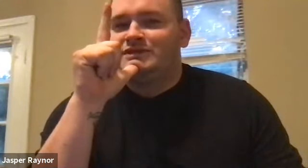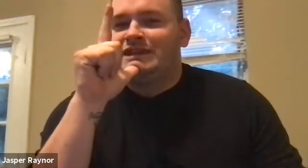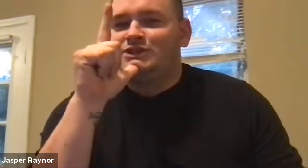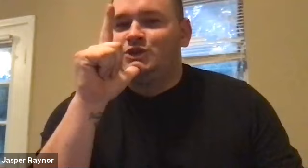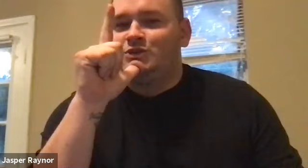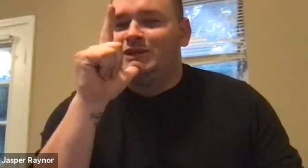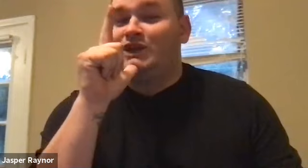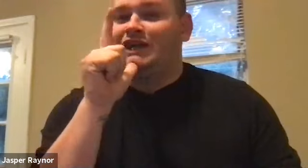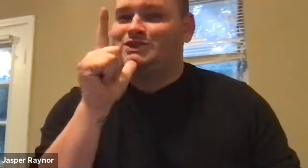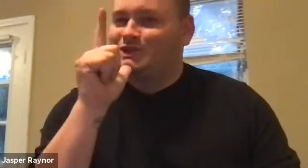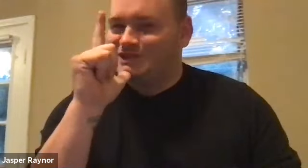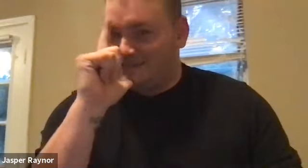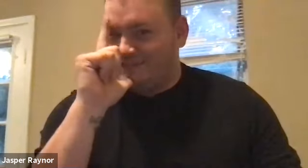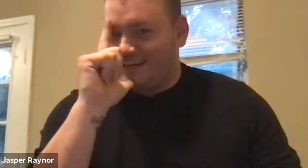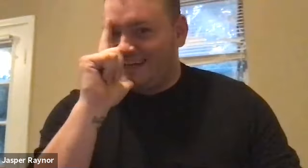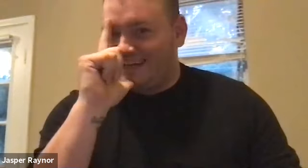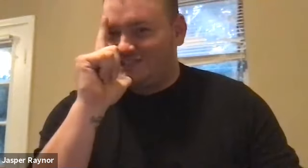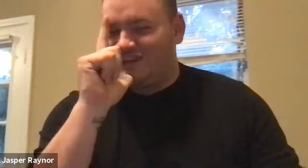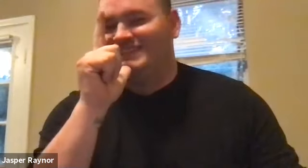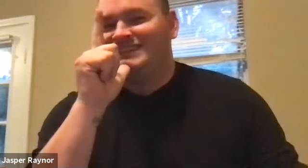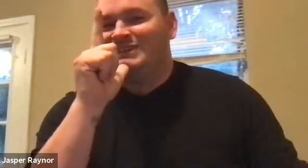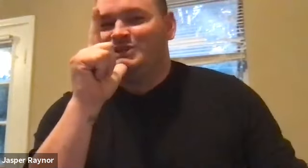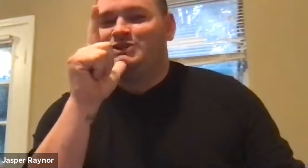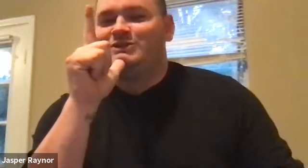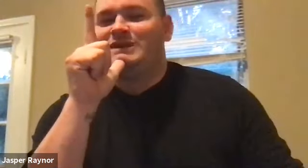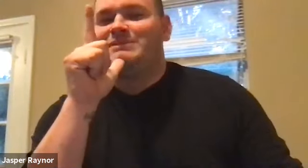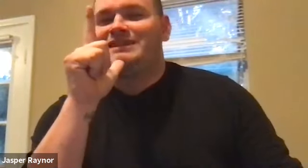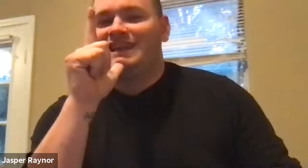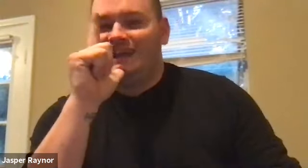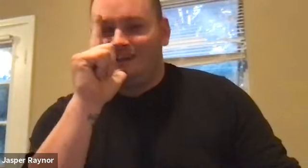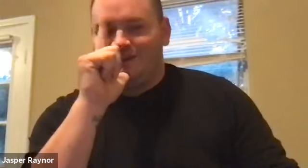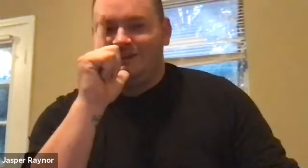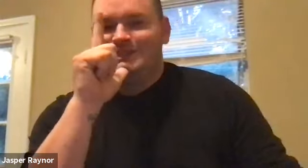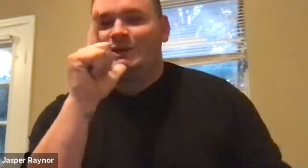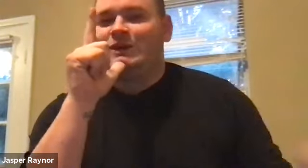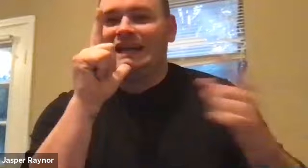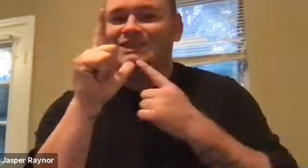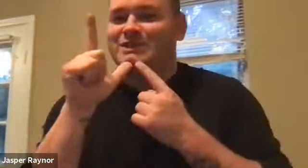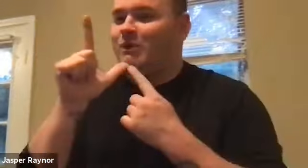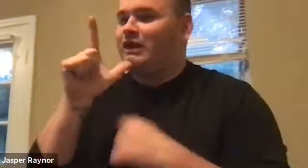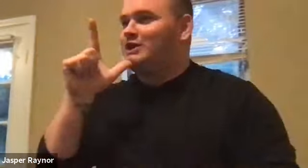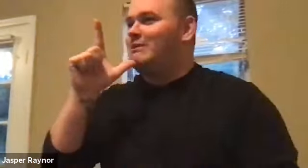And shoot. But you're not shooting yourself in the head, son. You're shooting up in the air so you can catch the bullet in your mouth.